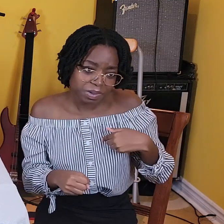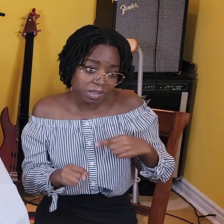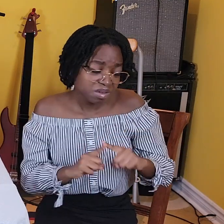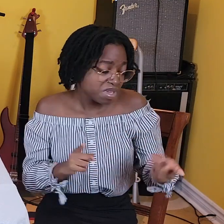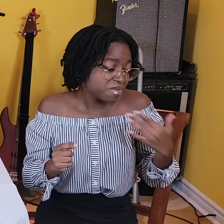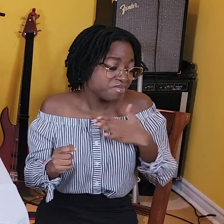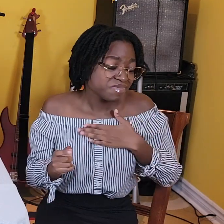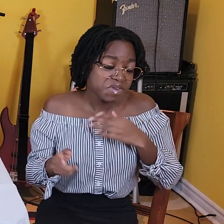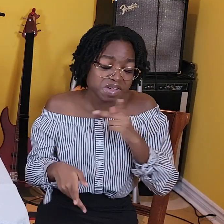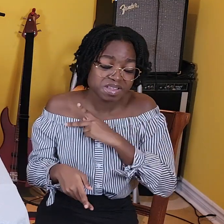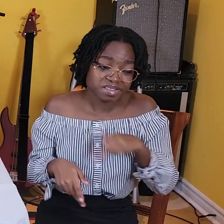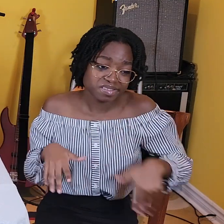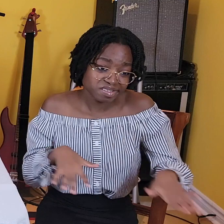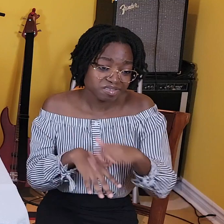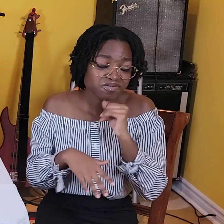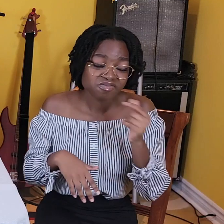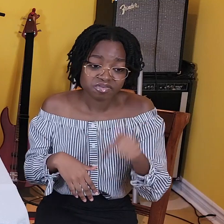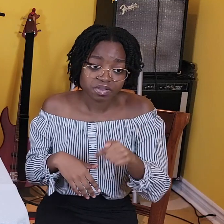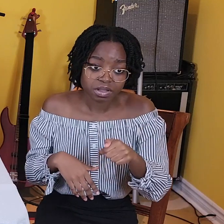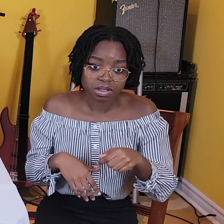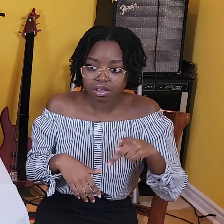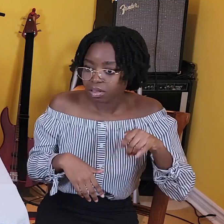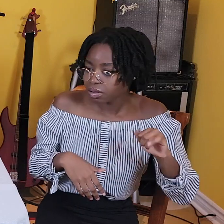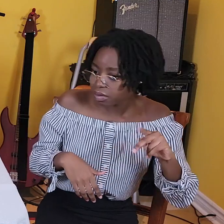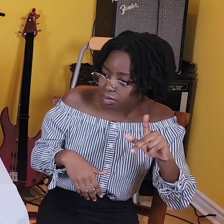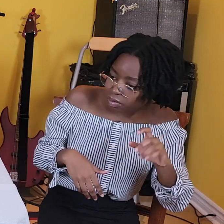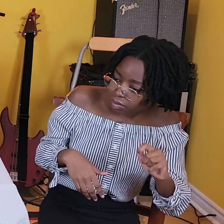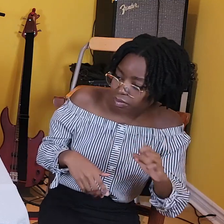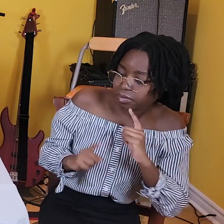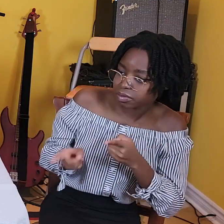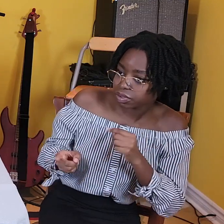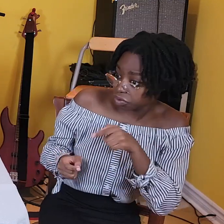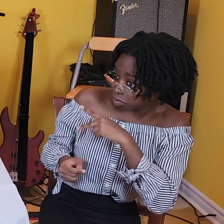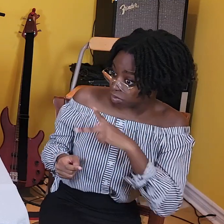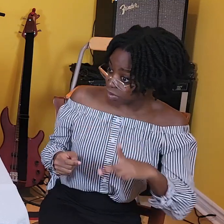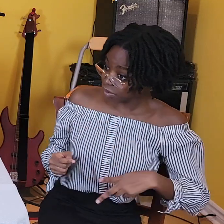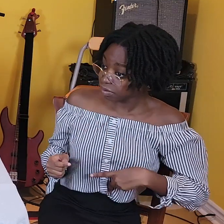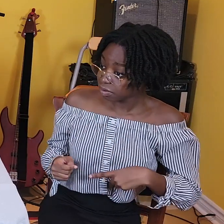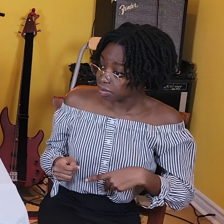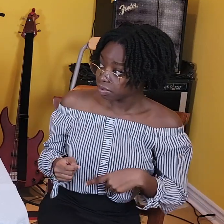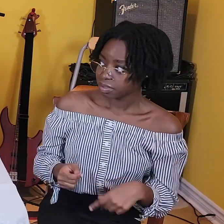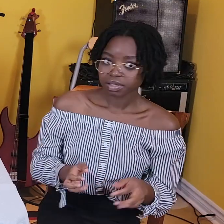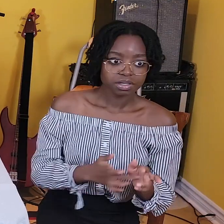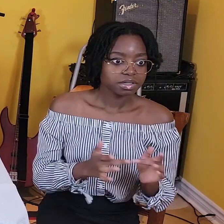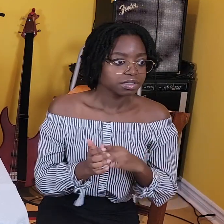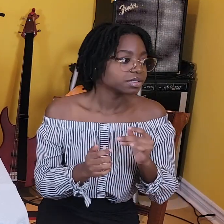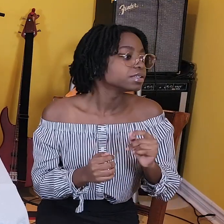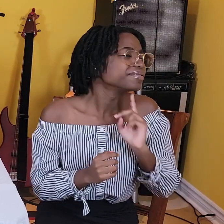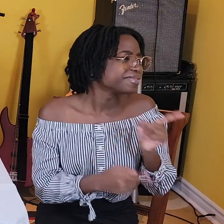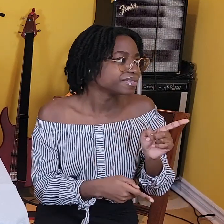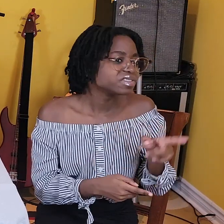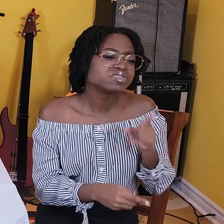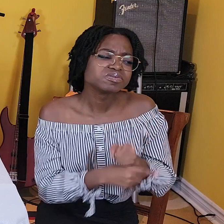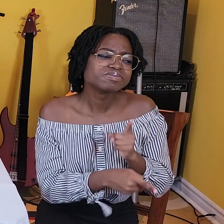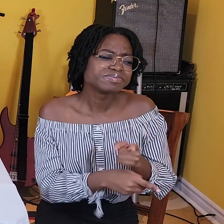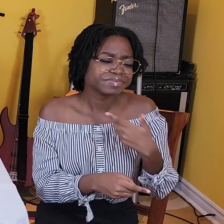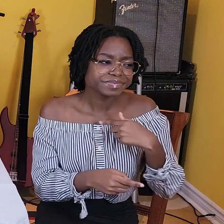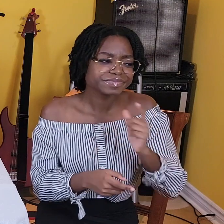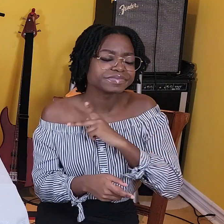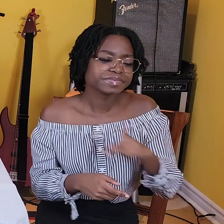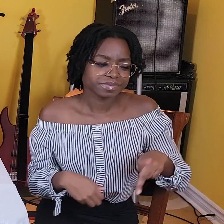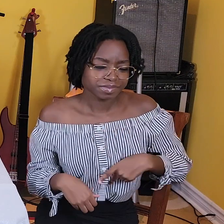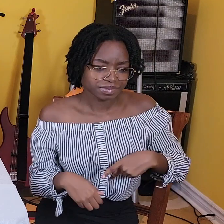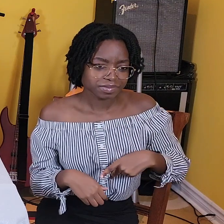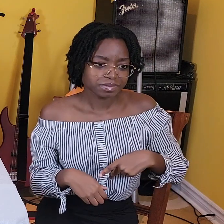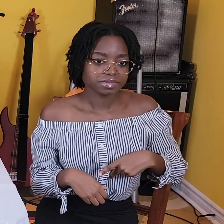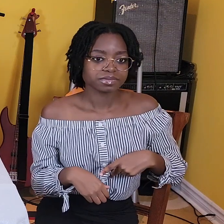Pilate therefore said to him, Are you a king then? Jesus answered, You say rightly that I am king. For